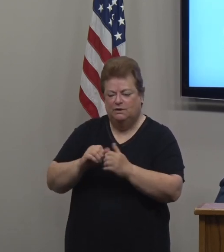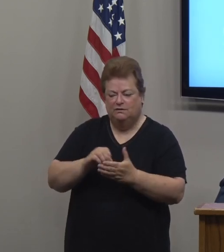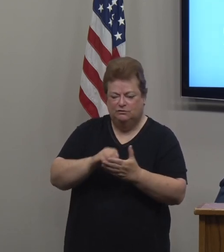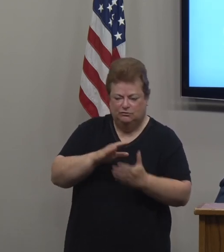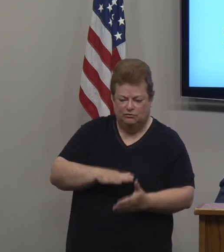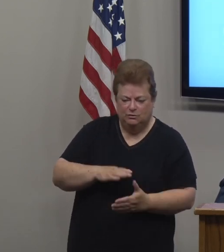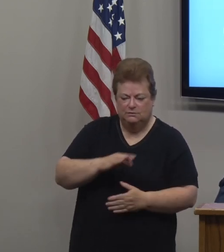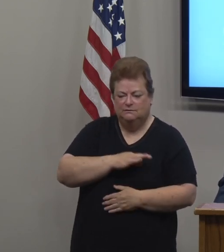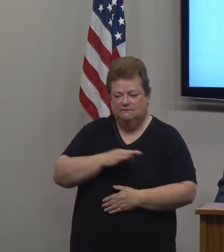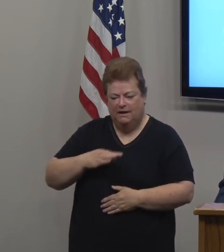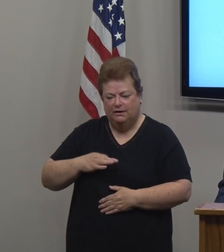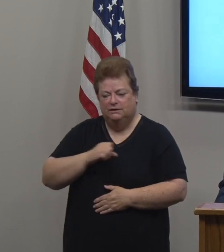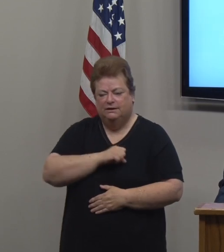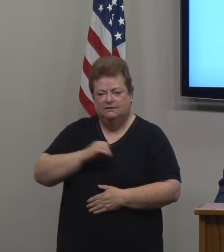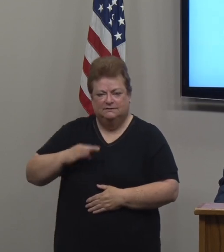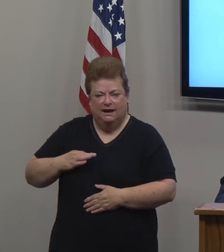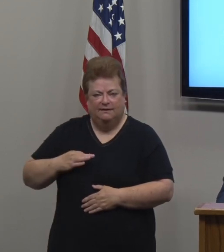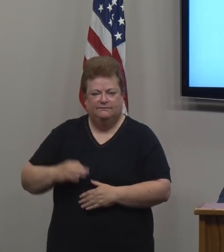faculty, and with our staff.